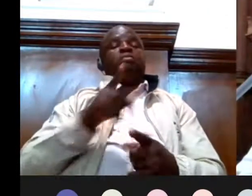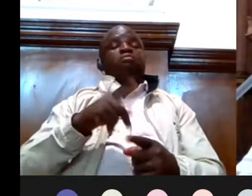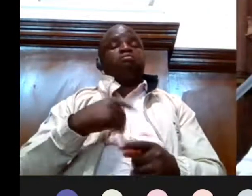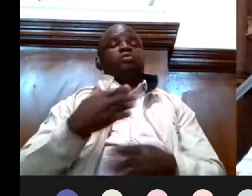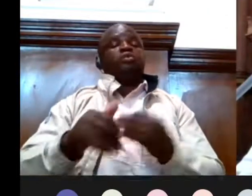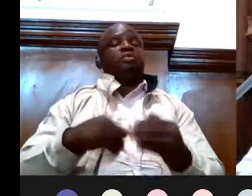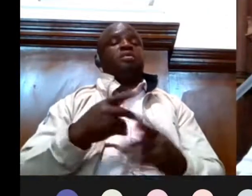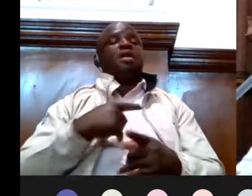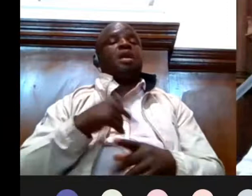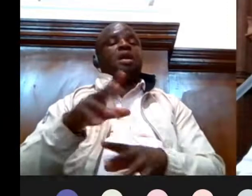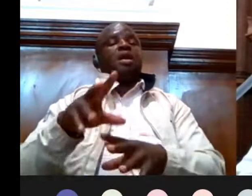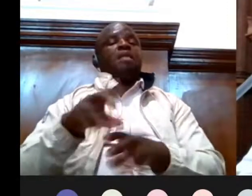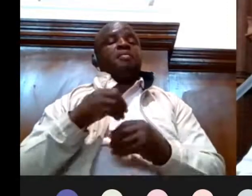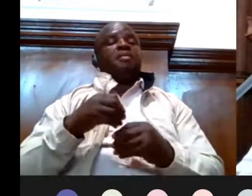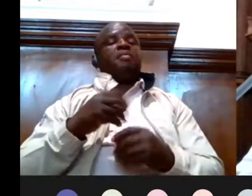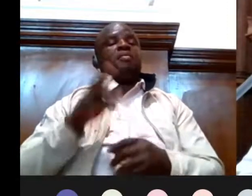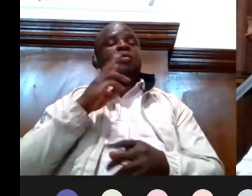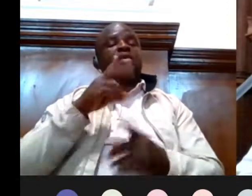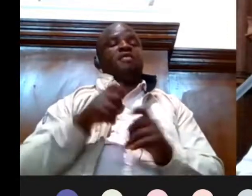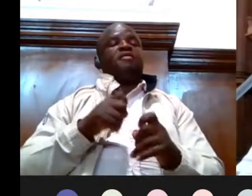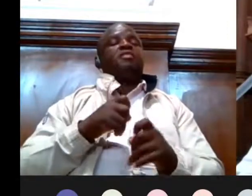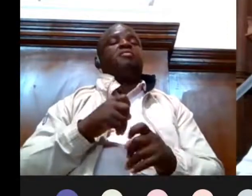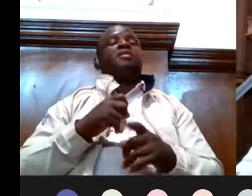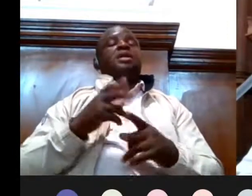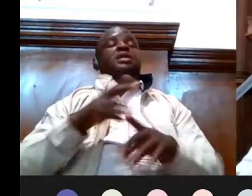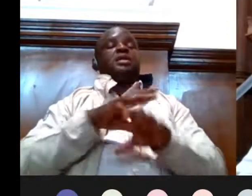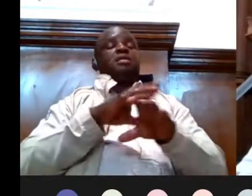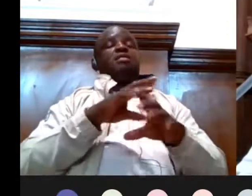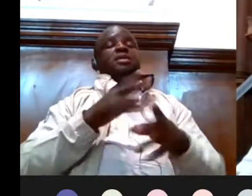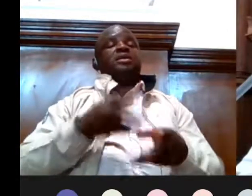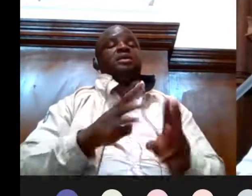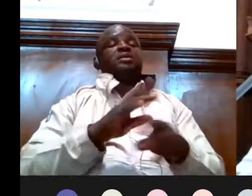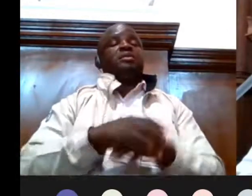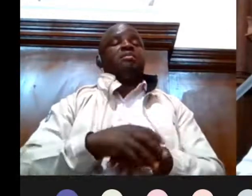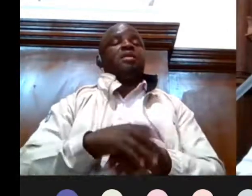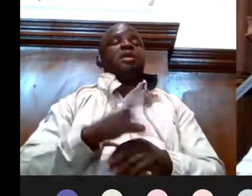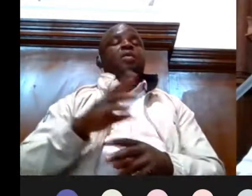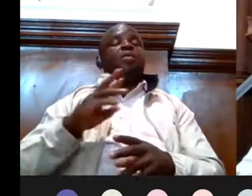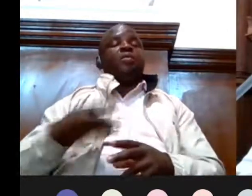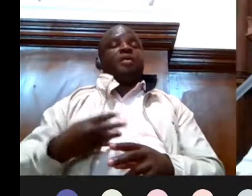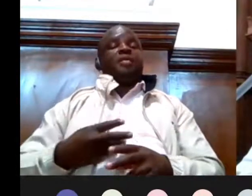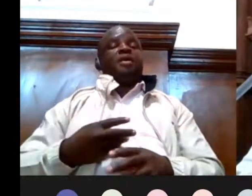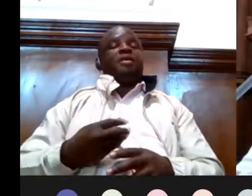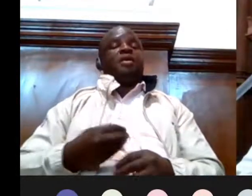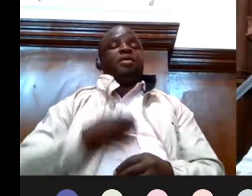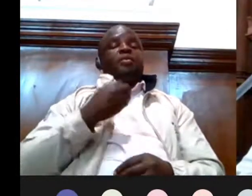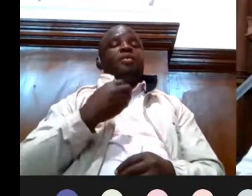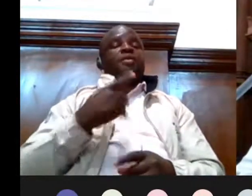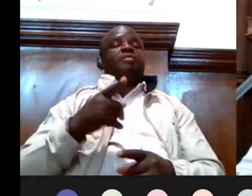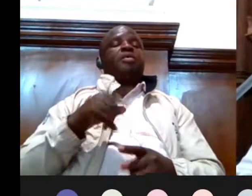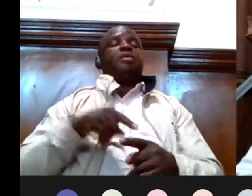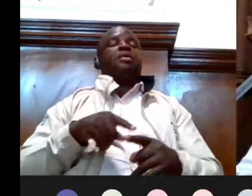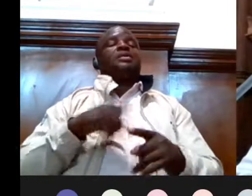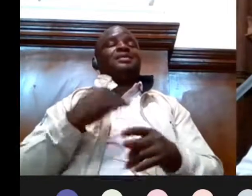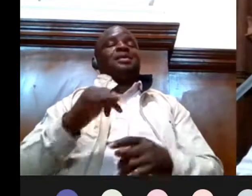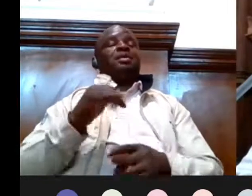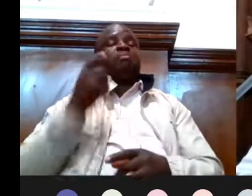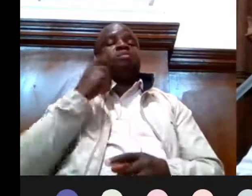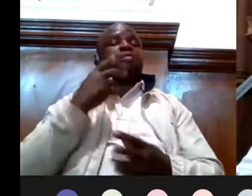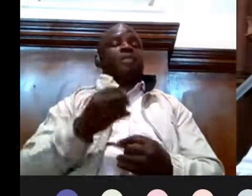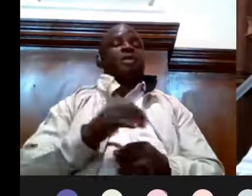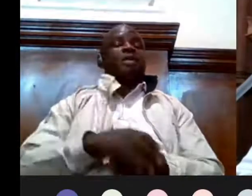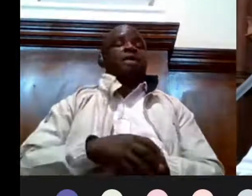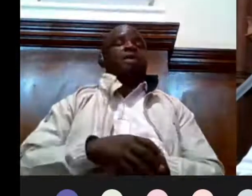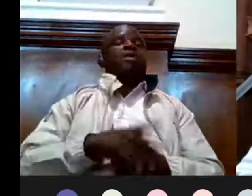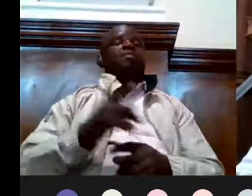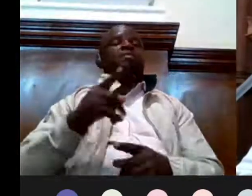empty tankers. The young girls continue falling pregnant because they cannot resist the money and gifts brought by the